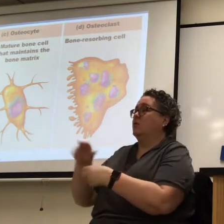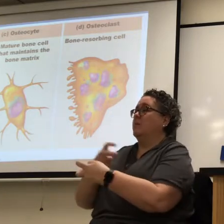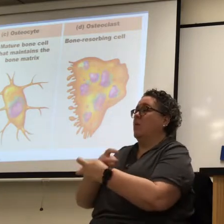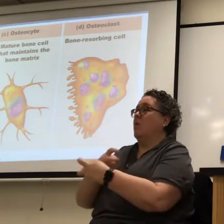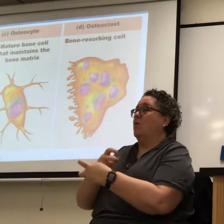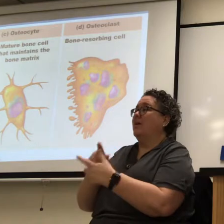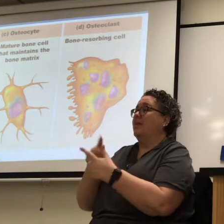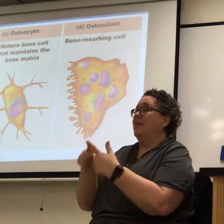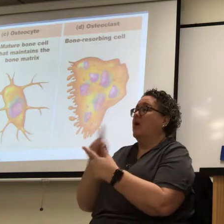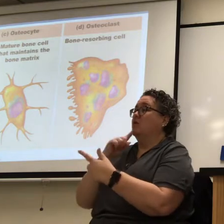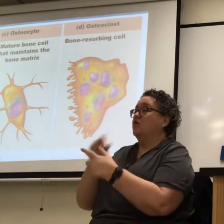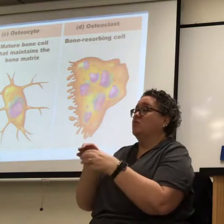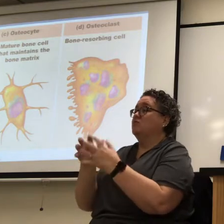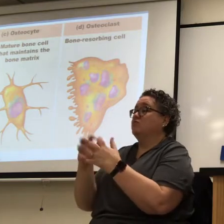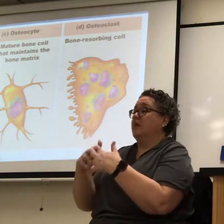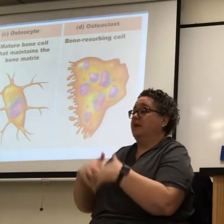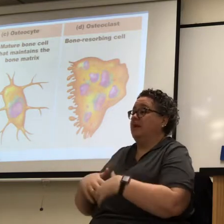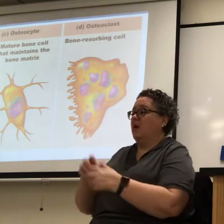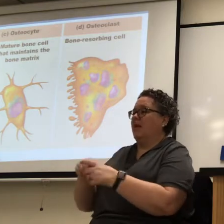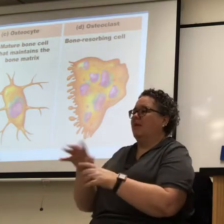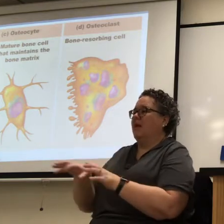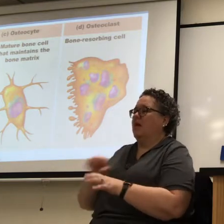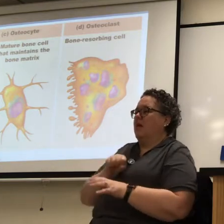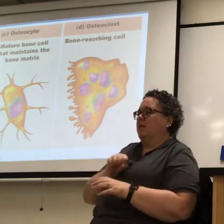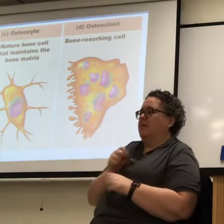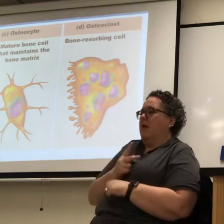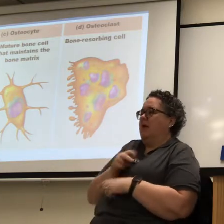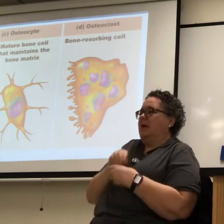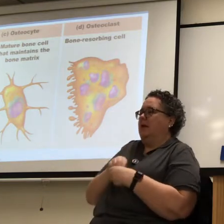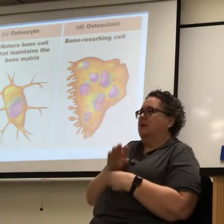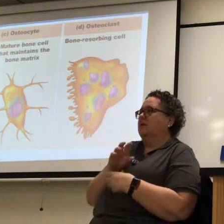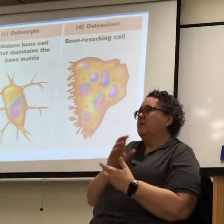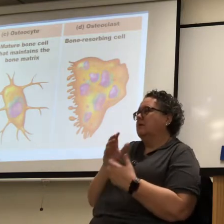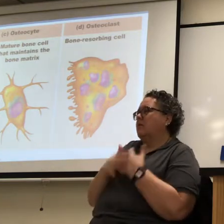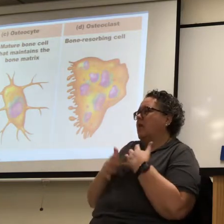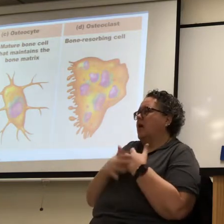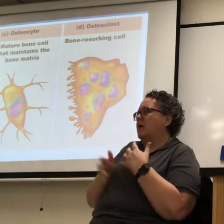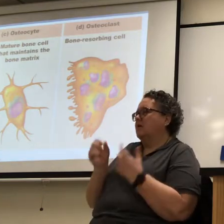down and resorb it back into the blood. It's like you're just putting it back.